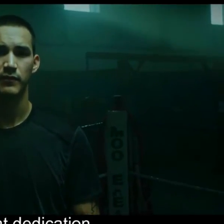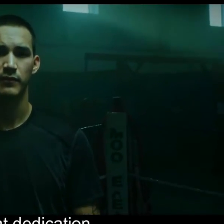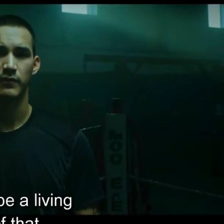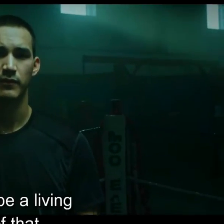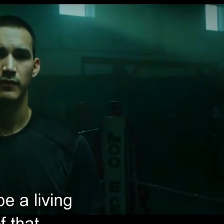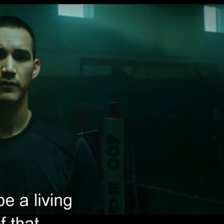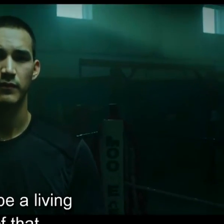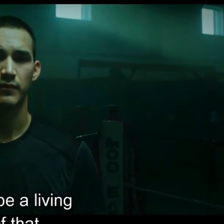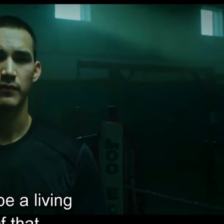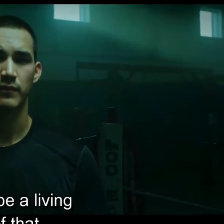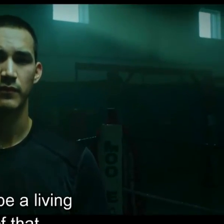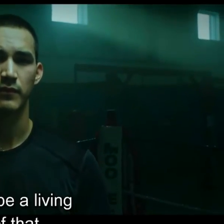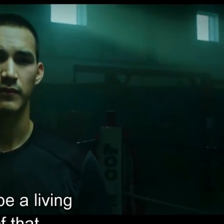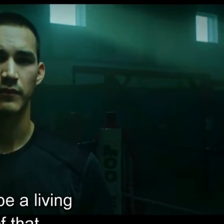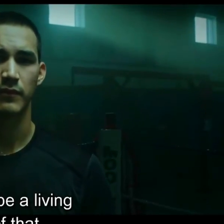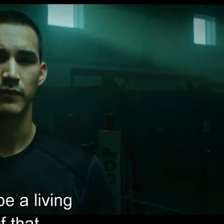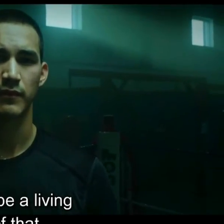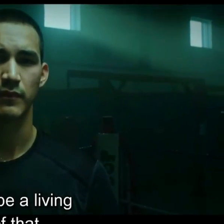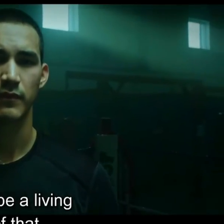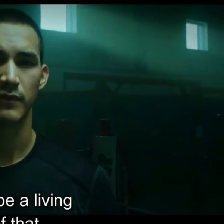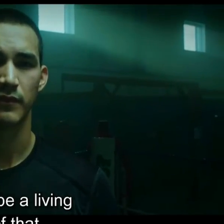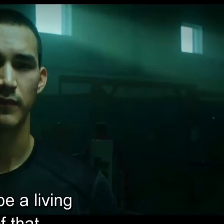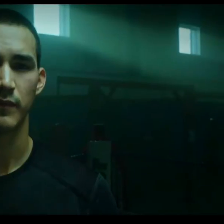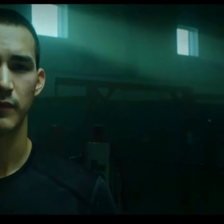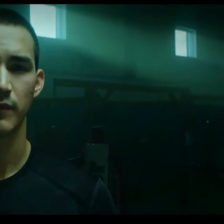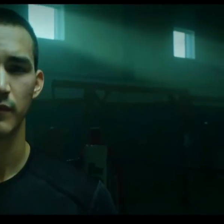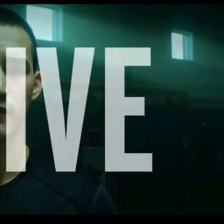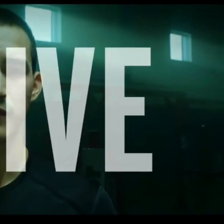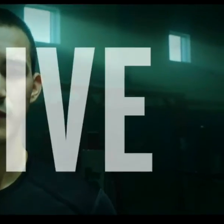dedication, and I want to be a living example of that.